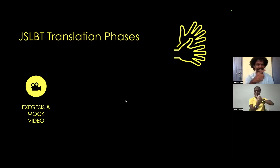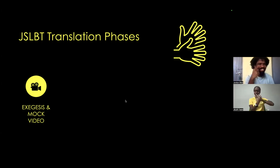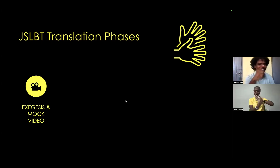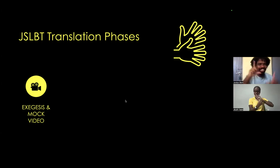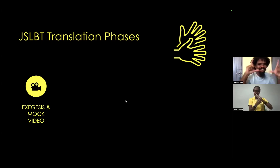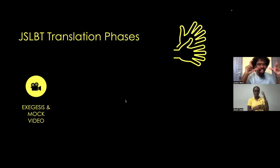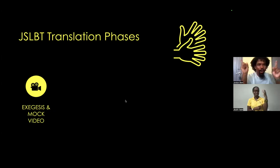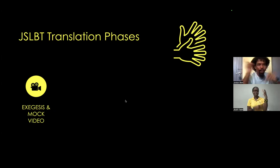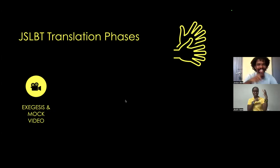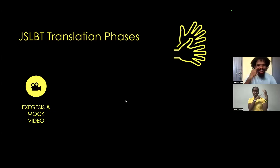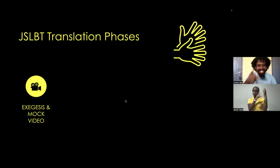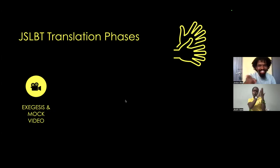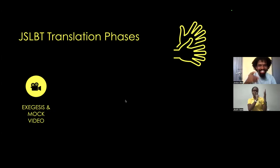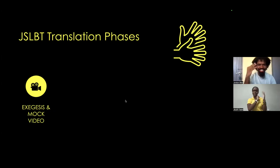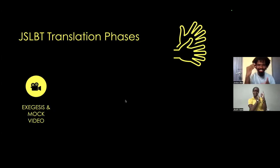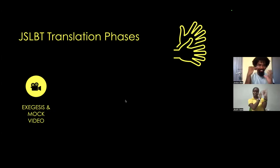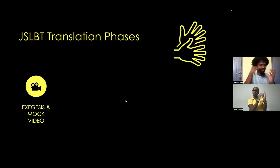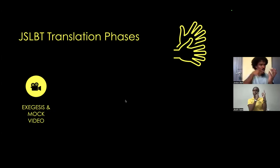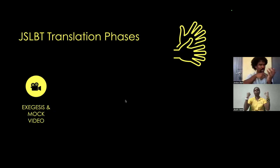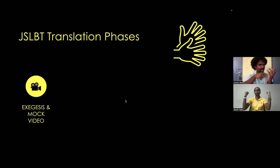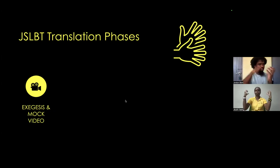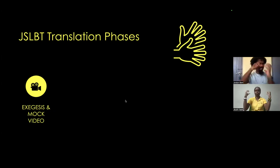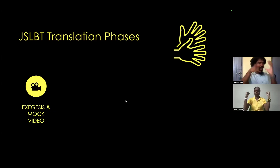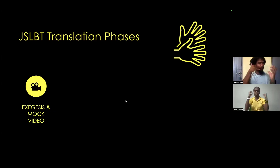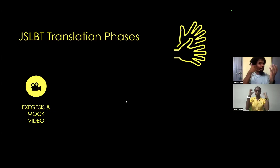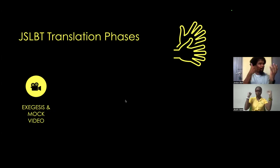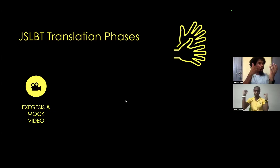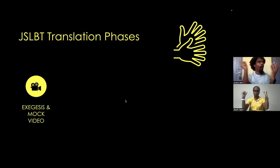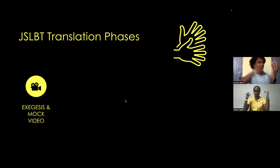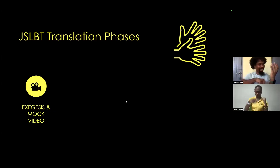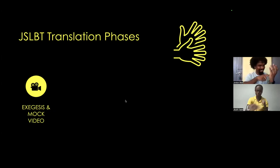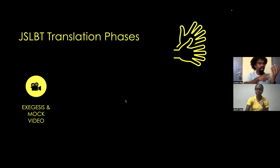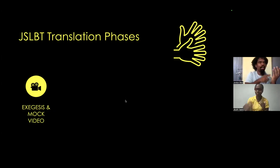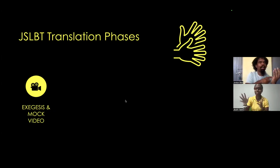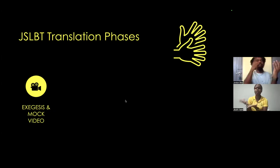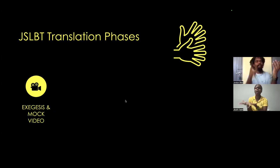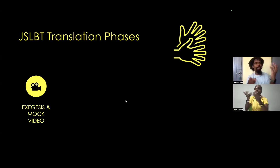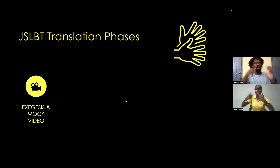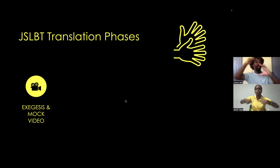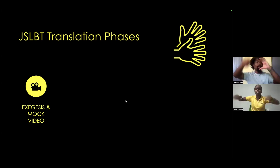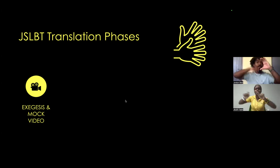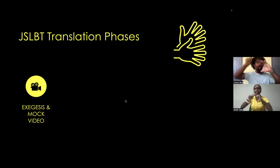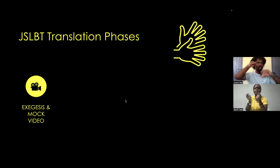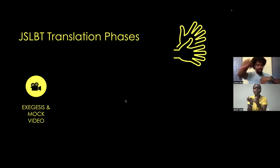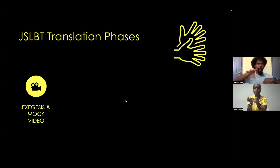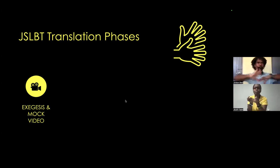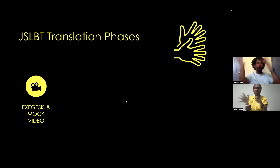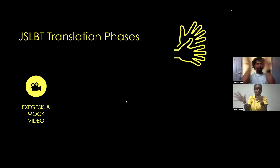Just like how you saw on the phone, we would, whatever we recorded, we'd copy it, imitate it, and